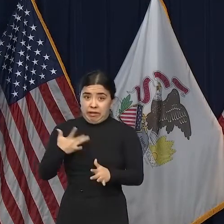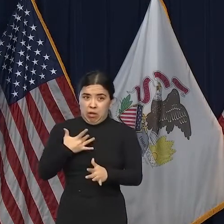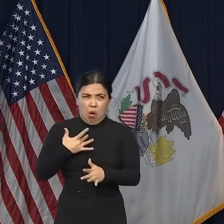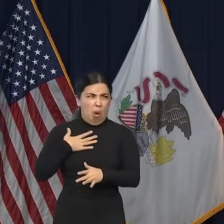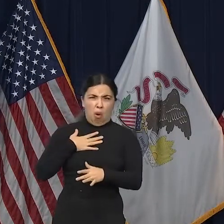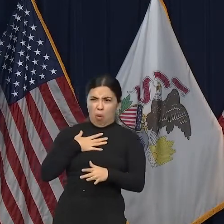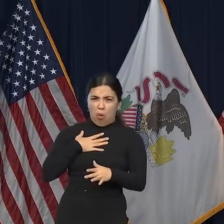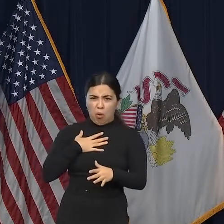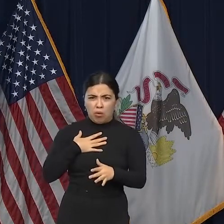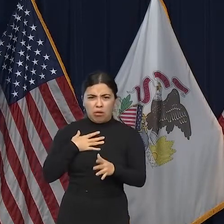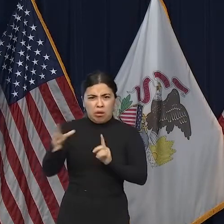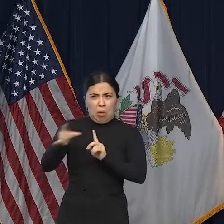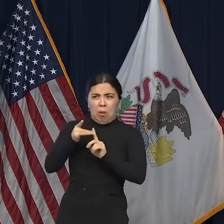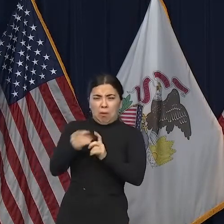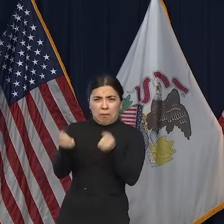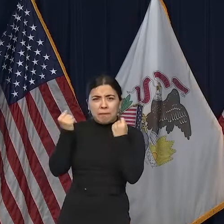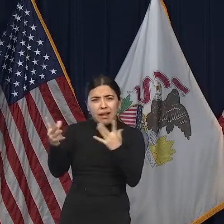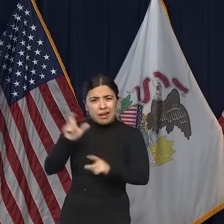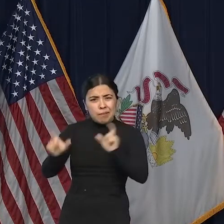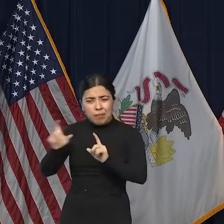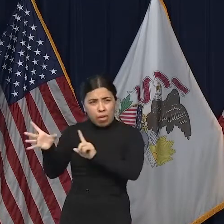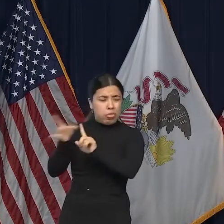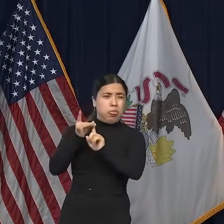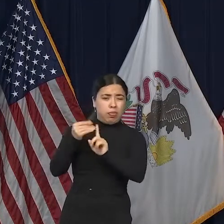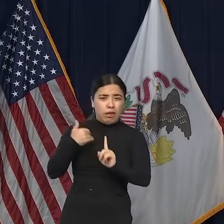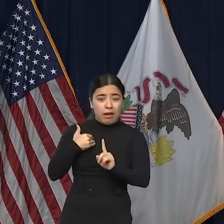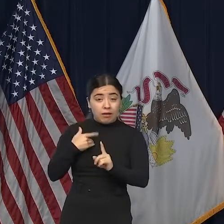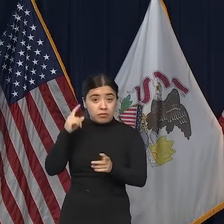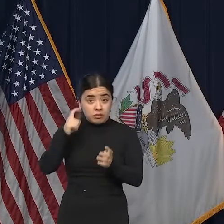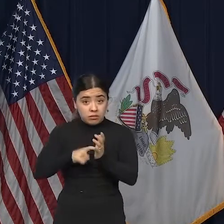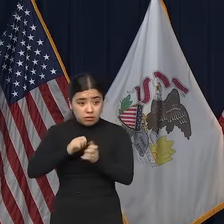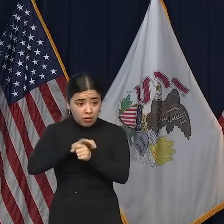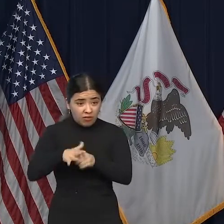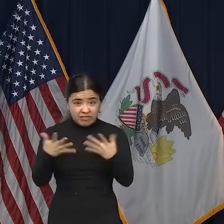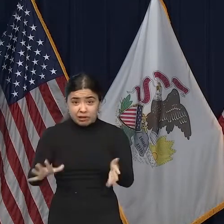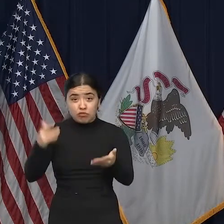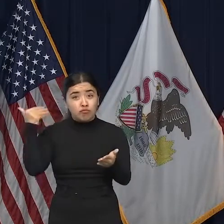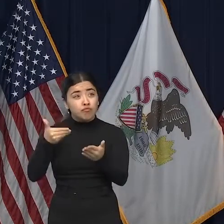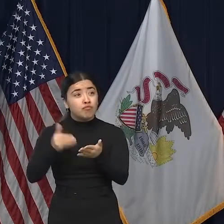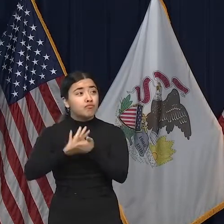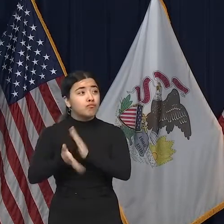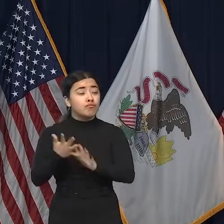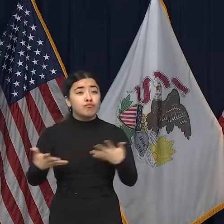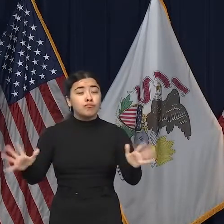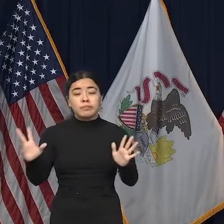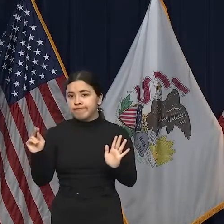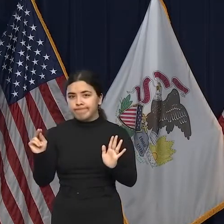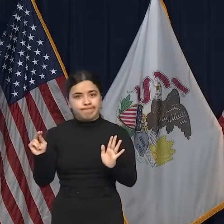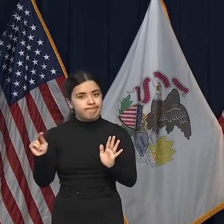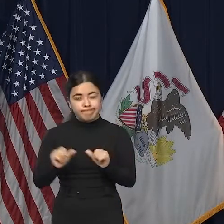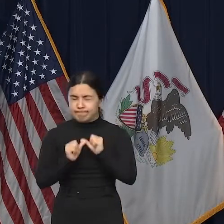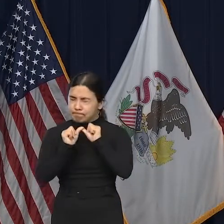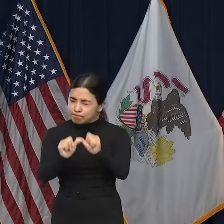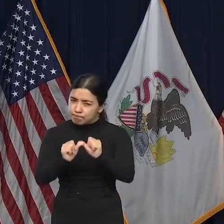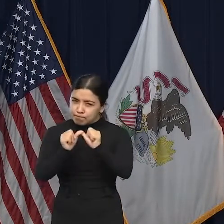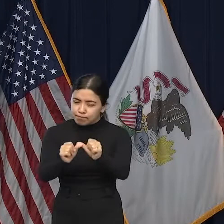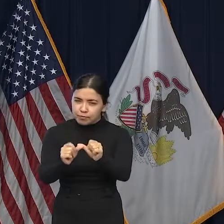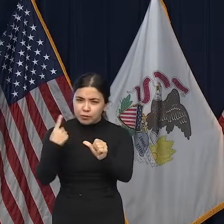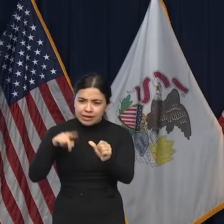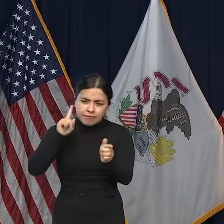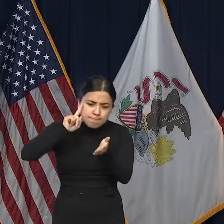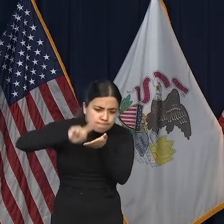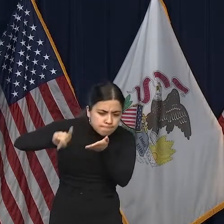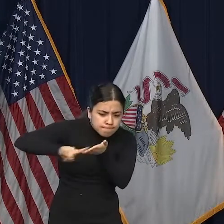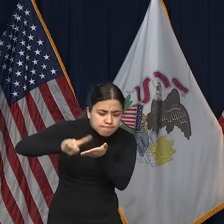mistake, this pandemic isn't over, not by a long shot. And it's not enough for us to just know more. We have to